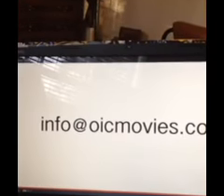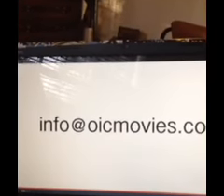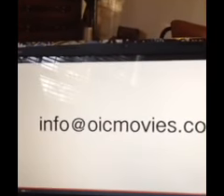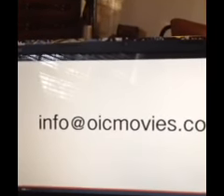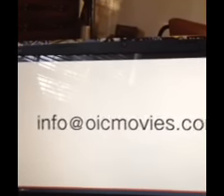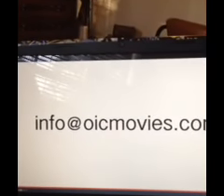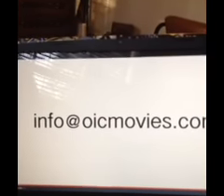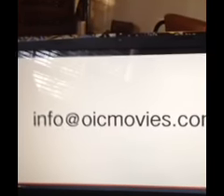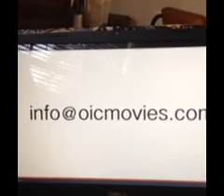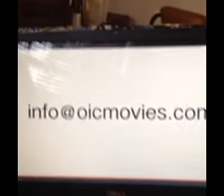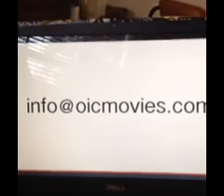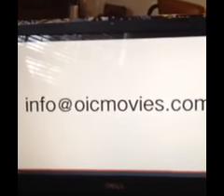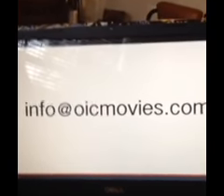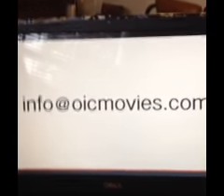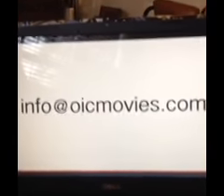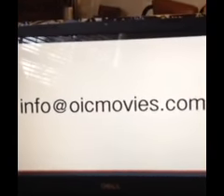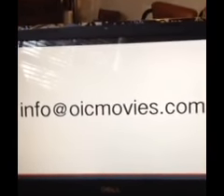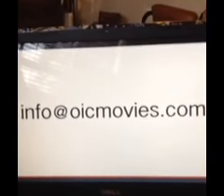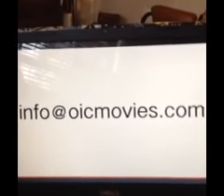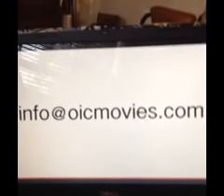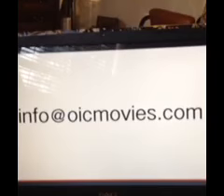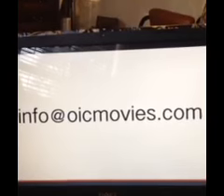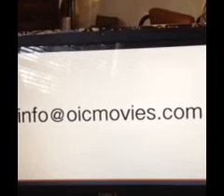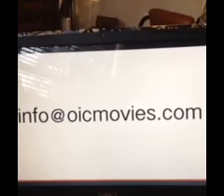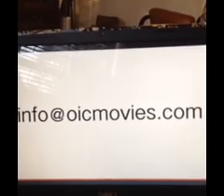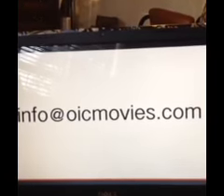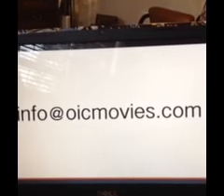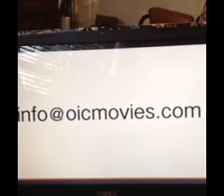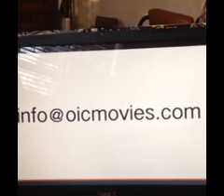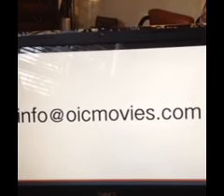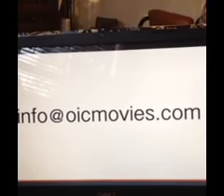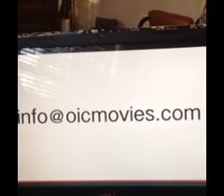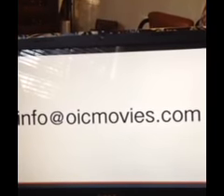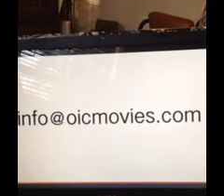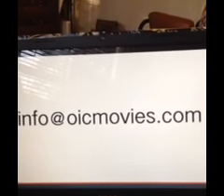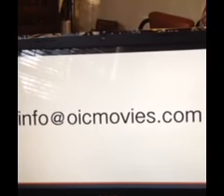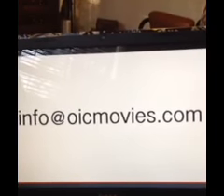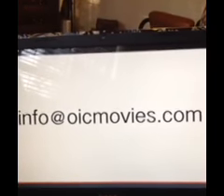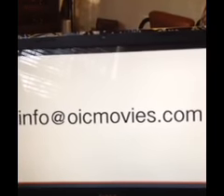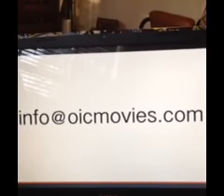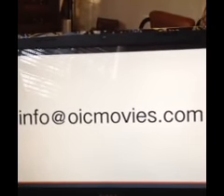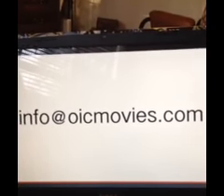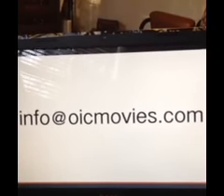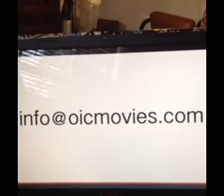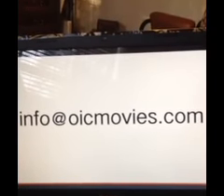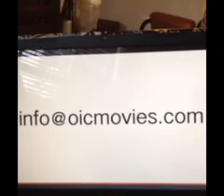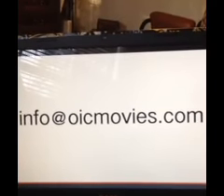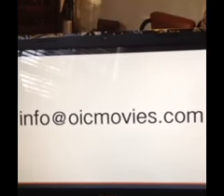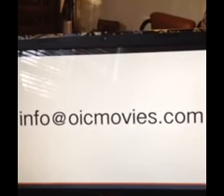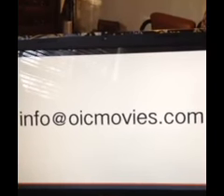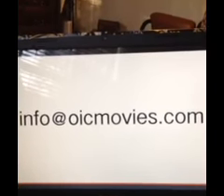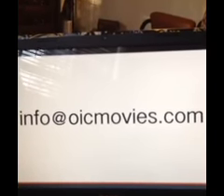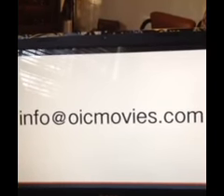about. I would like to do more different videos to discuss the deaf community so I can keep informed with the latest news.